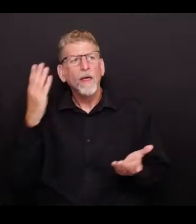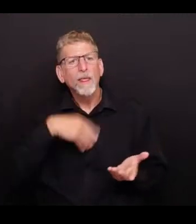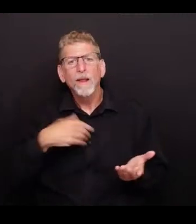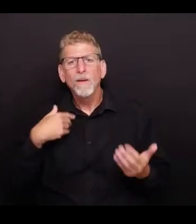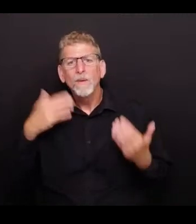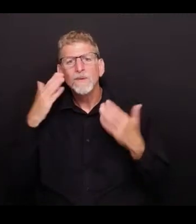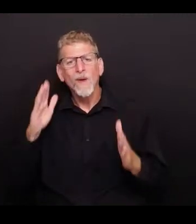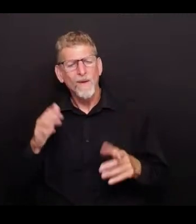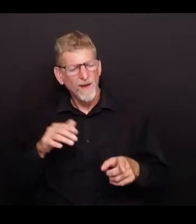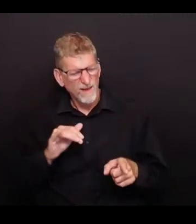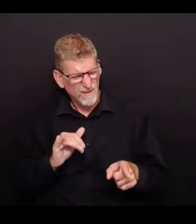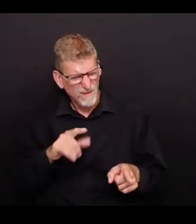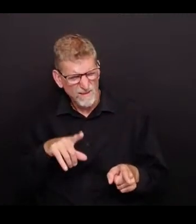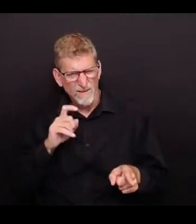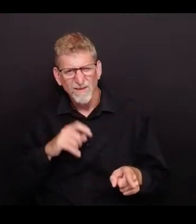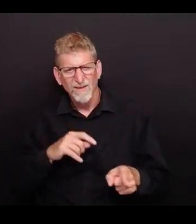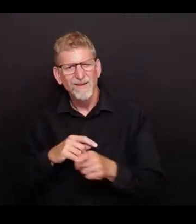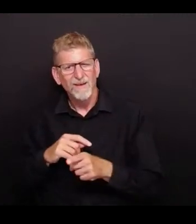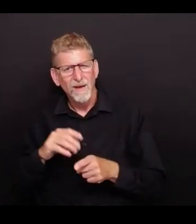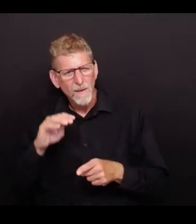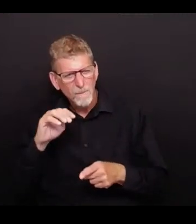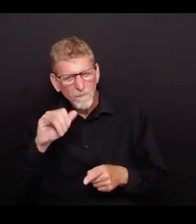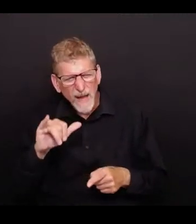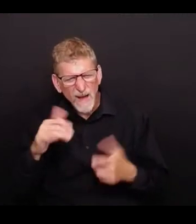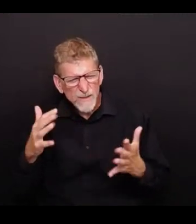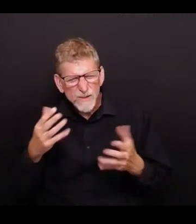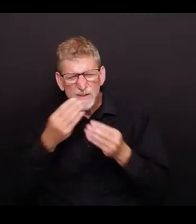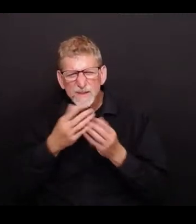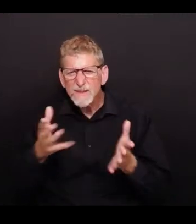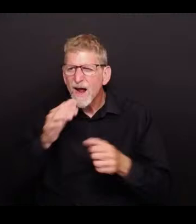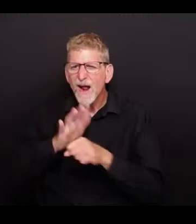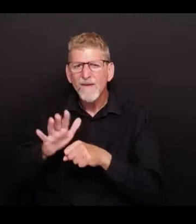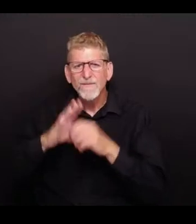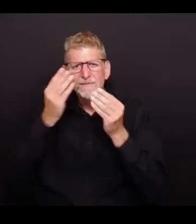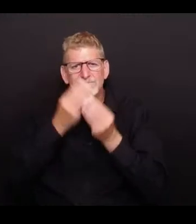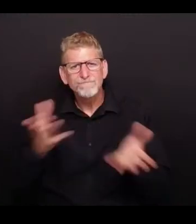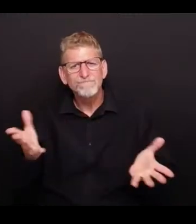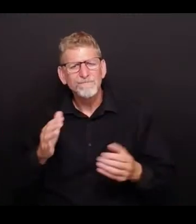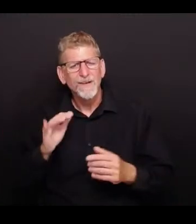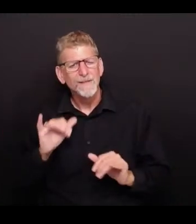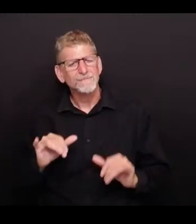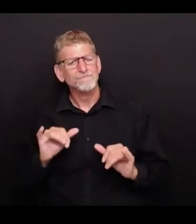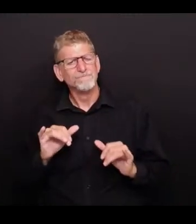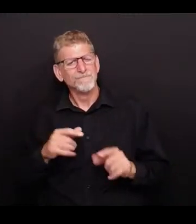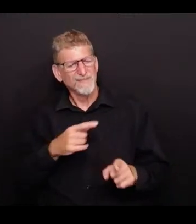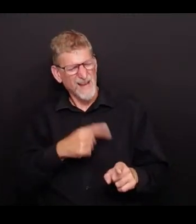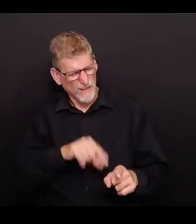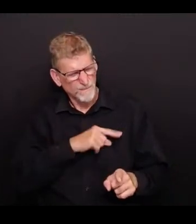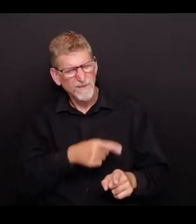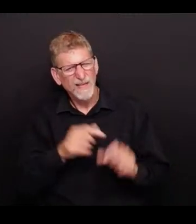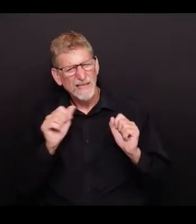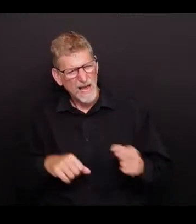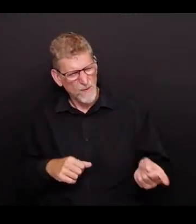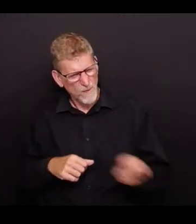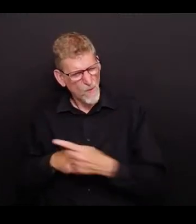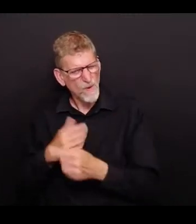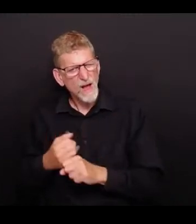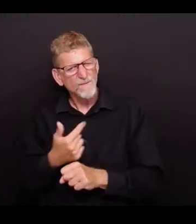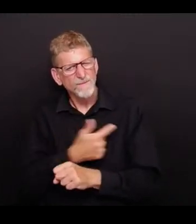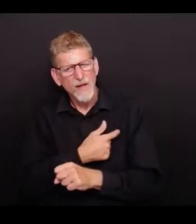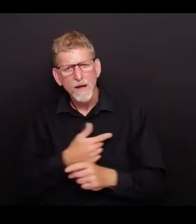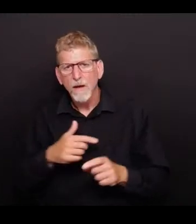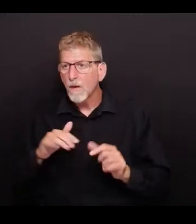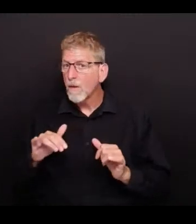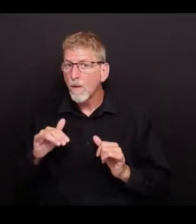of assumed that they heard May as the time for when most folks would be, most adults would be eligible, and they've kind